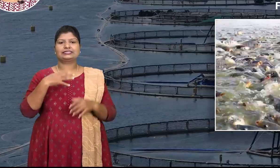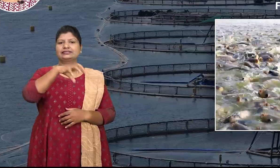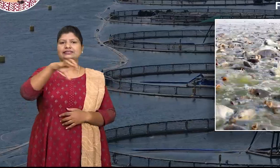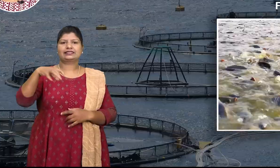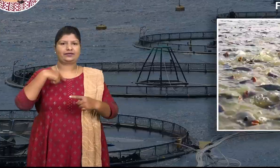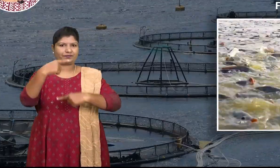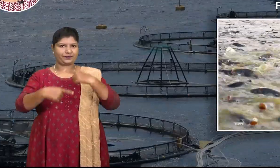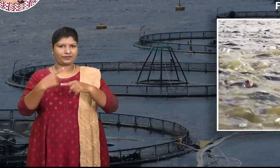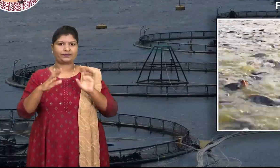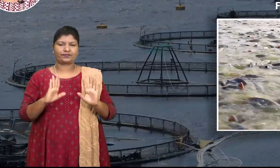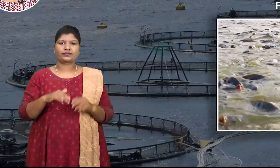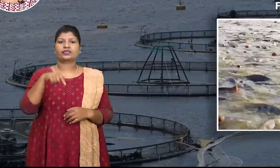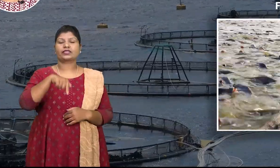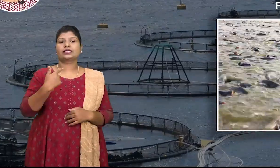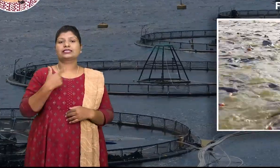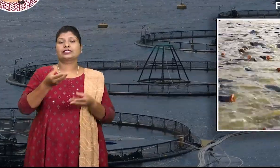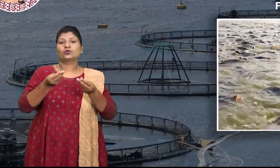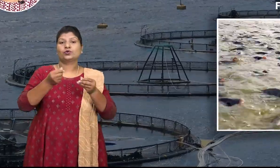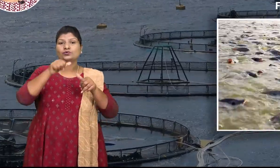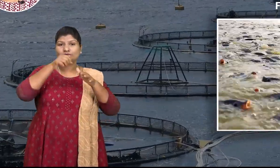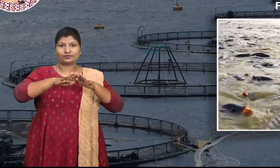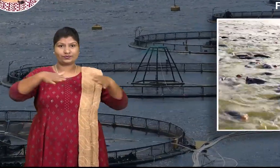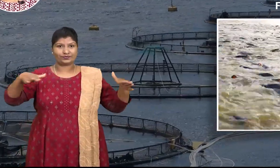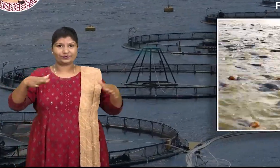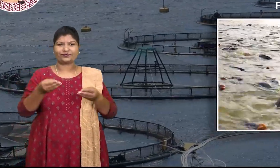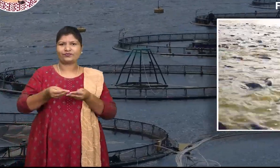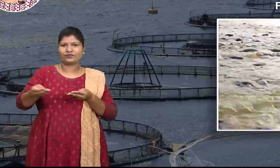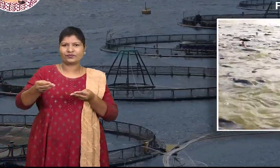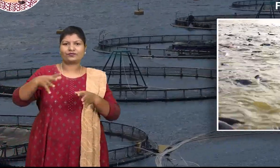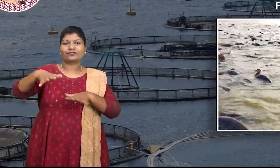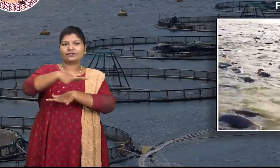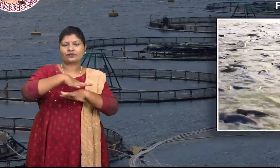industry in the coastal districts of our country.